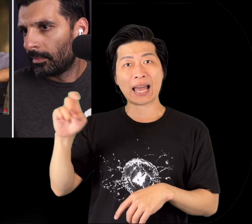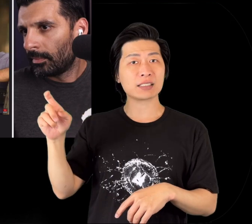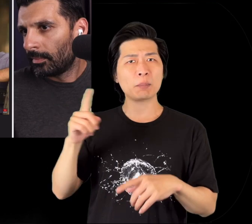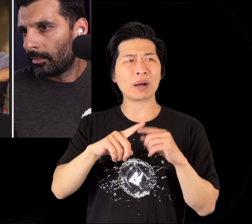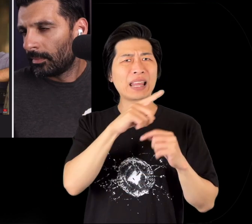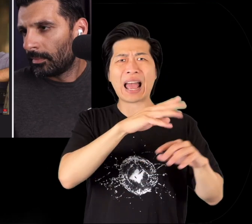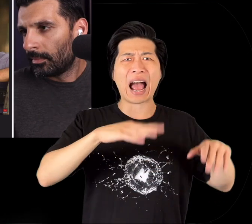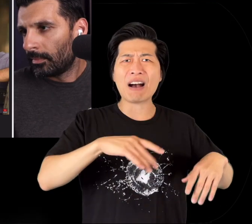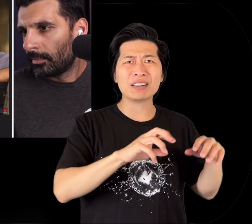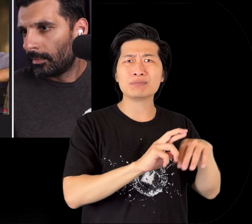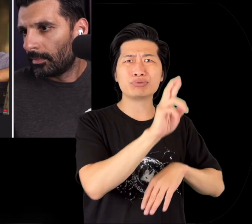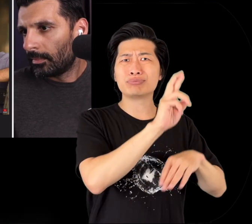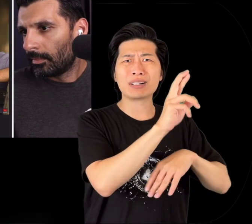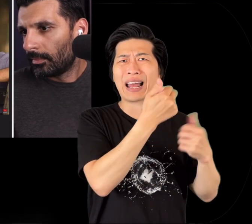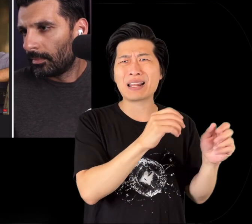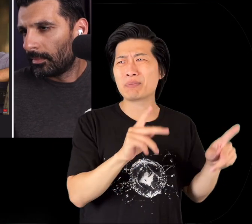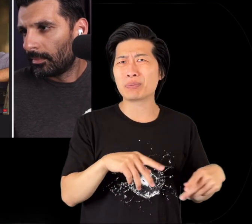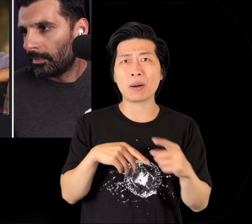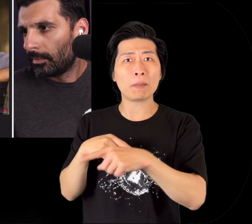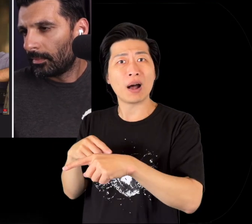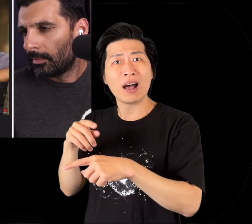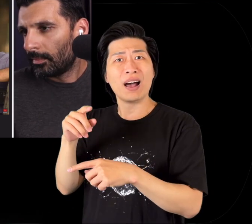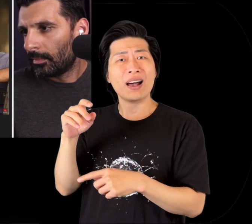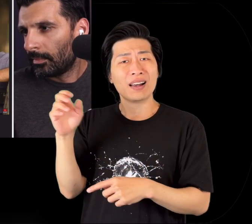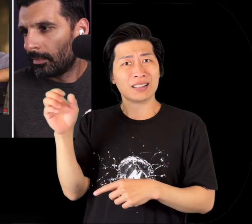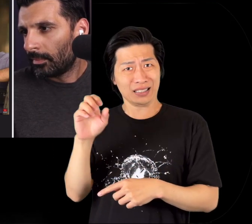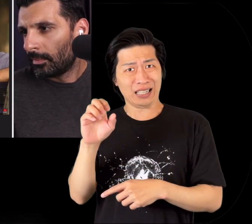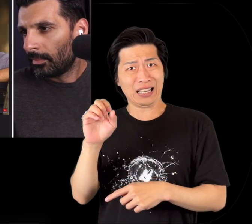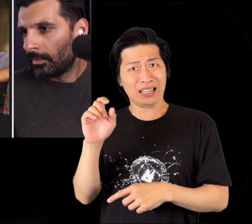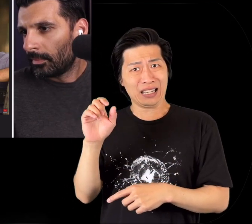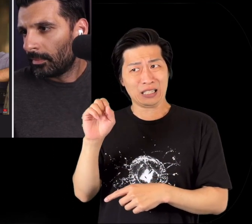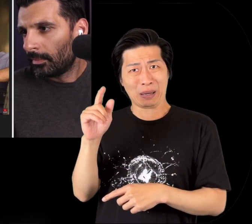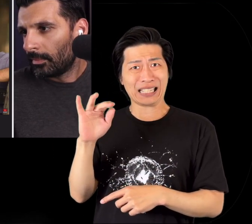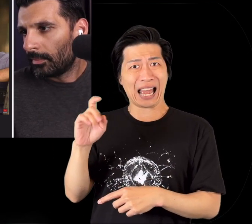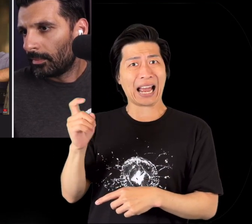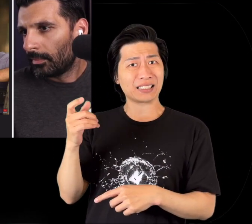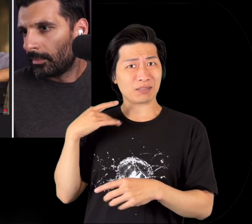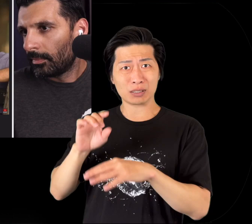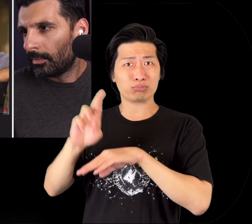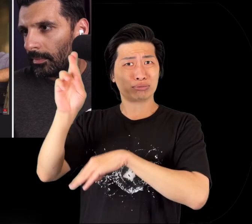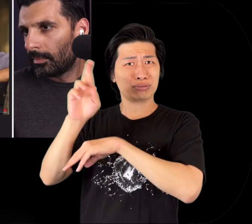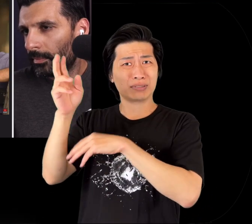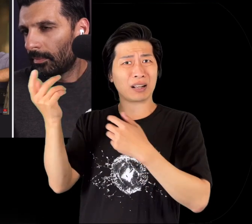orbital launches of the Falcon 9 and Falcon Heavy. Elon's